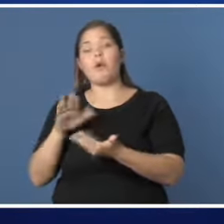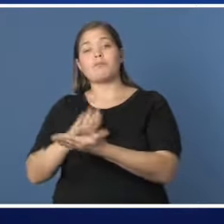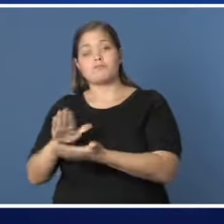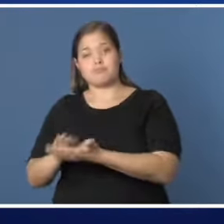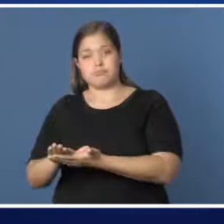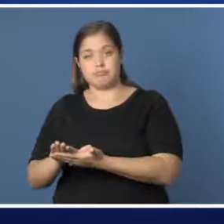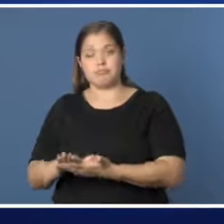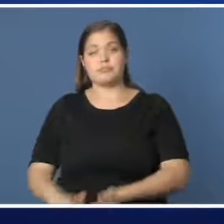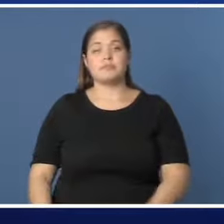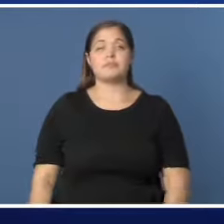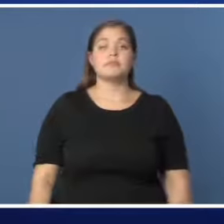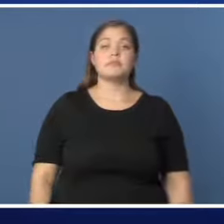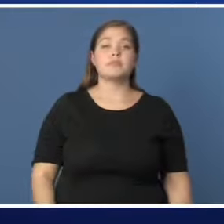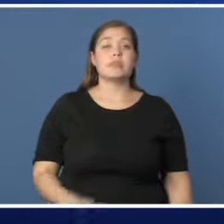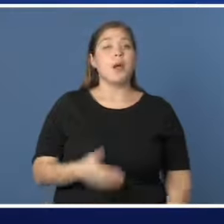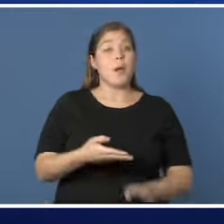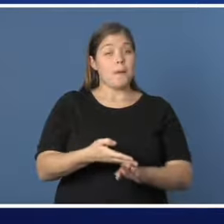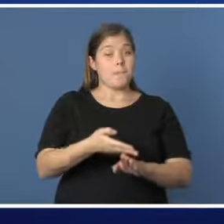or hygiene.